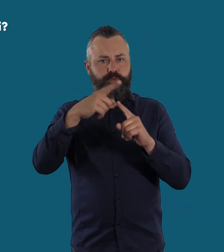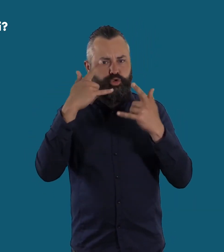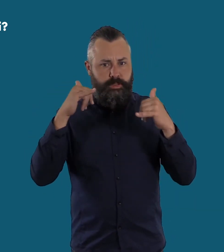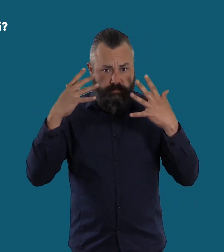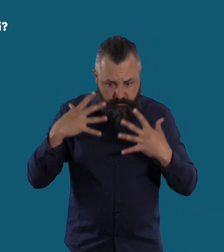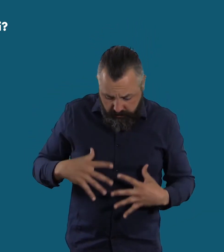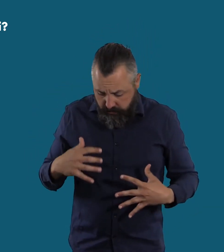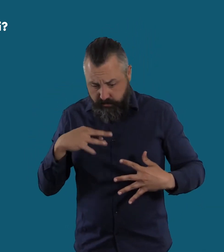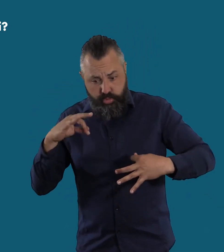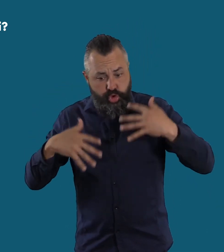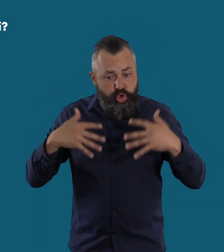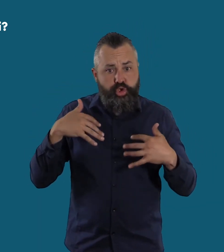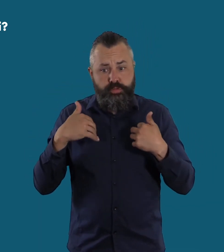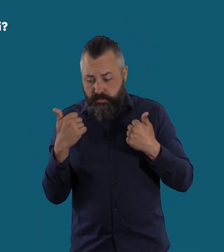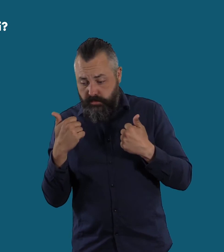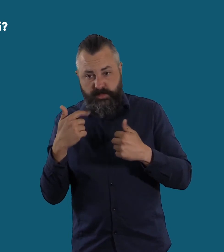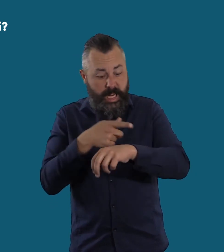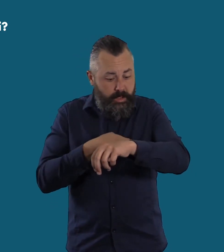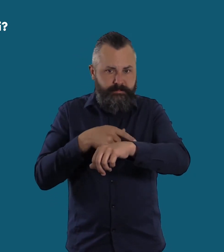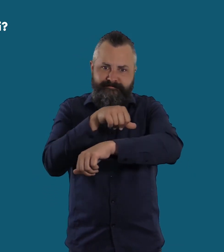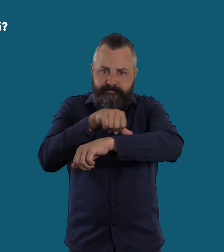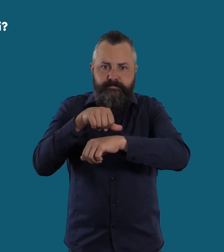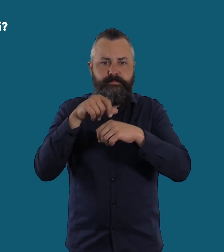Check yourself for injuries and get first aid if needed.